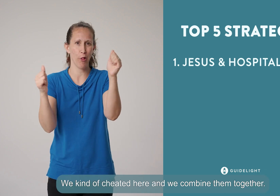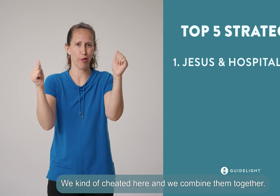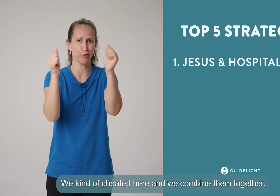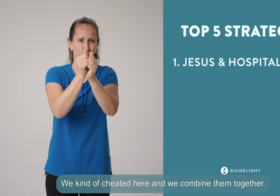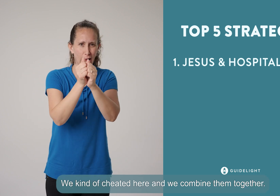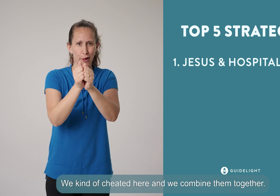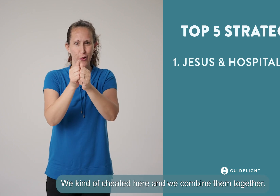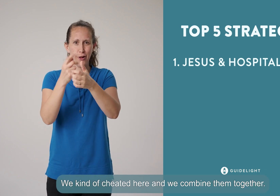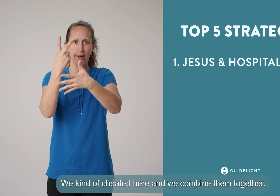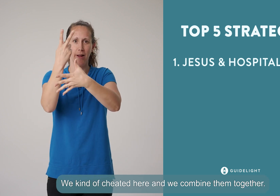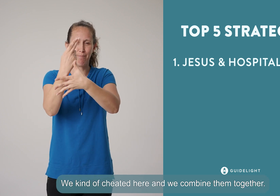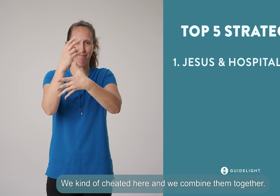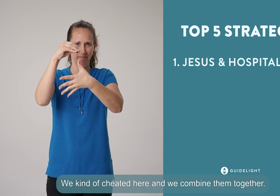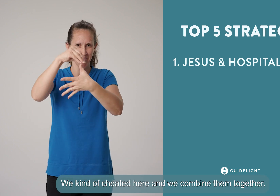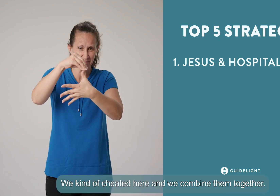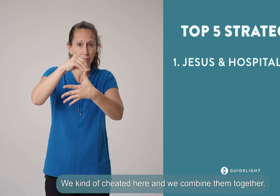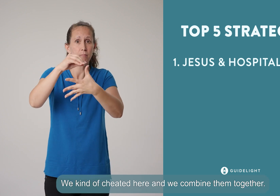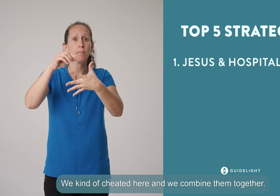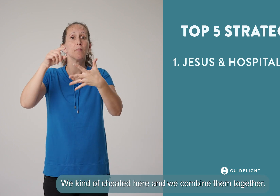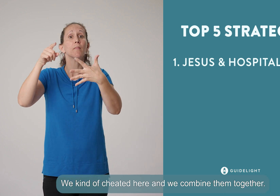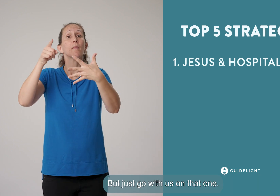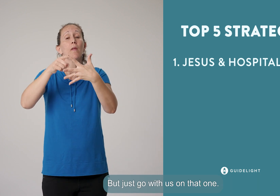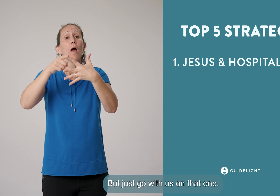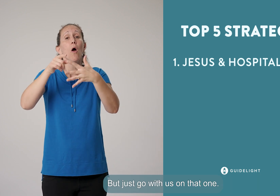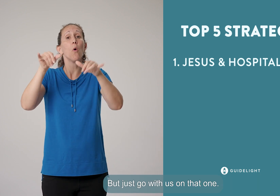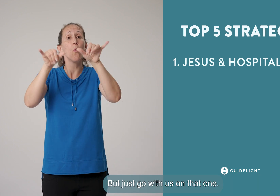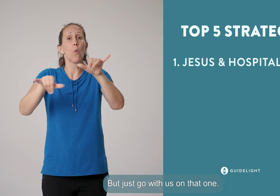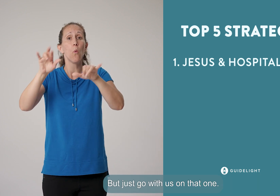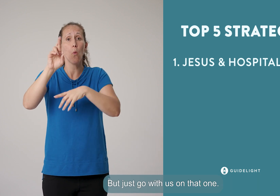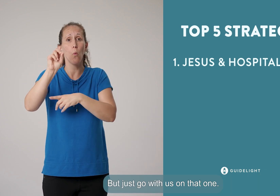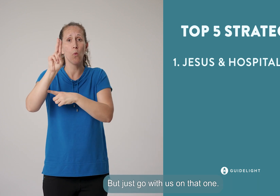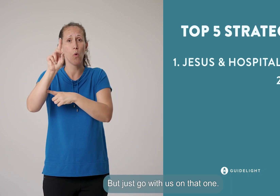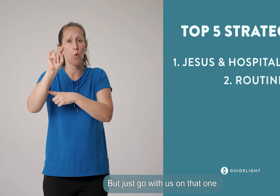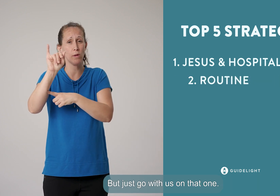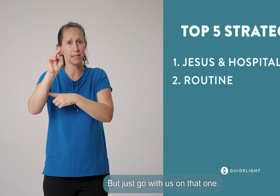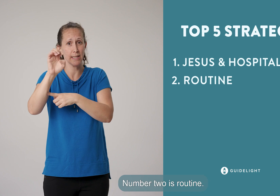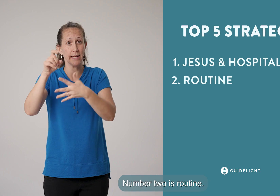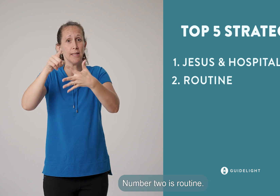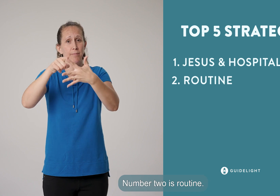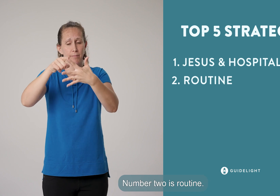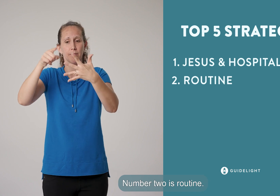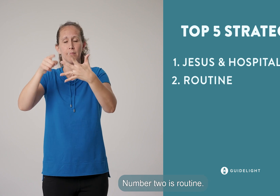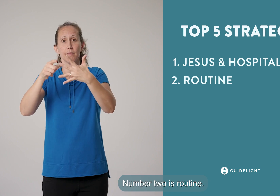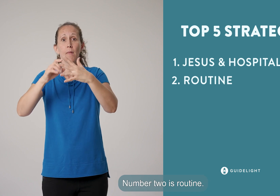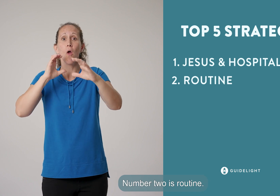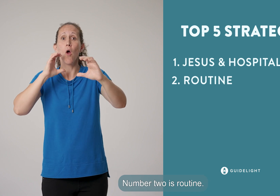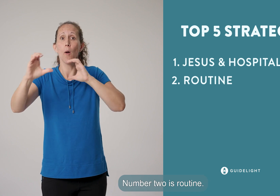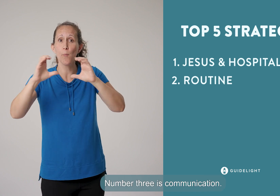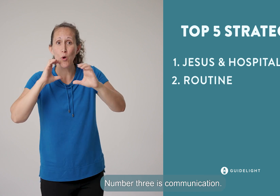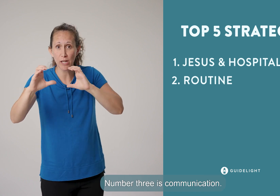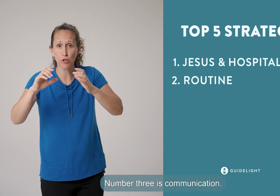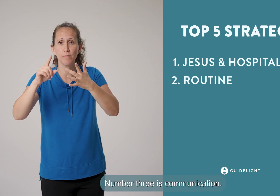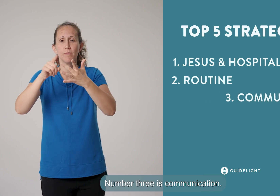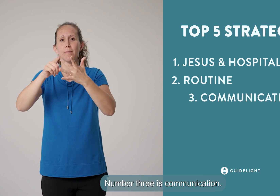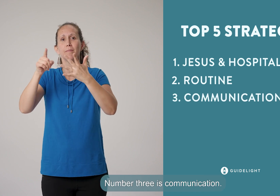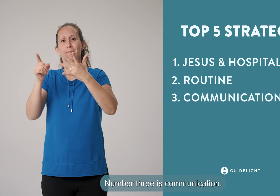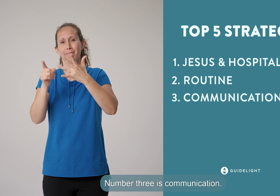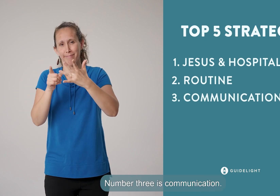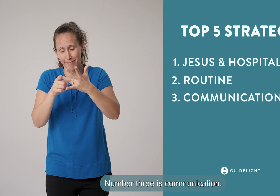kind of cheated here and we combined them together, but just go with us on that one. Number 2 is routine. Number 3 is